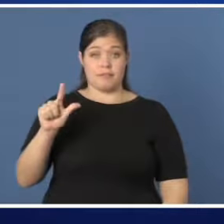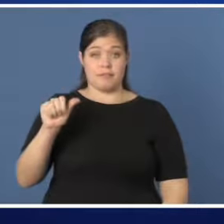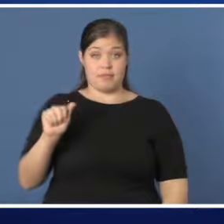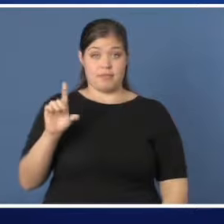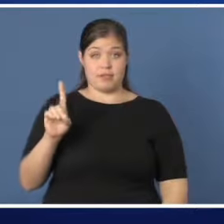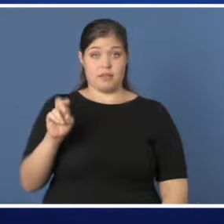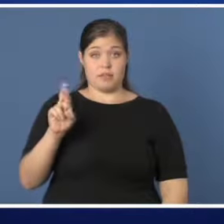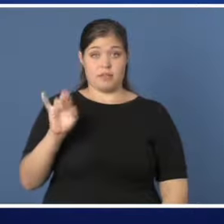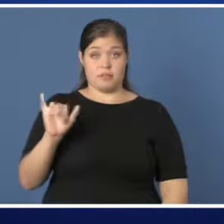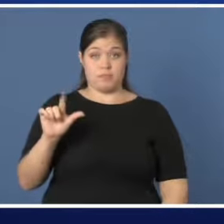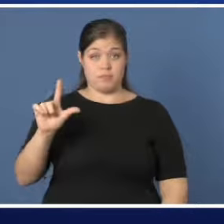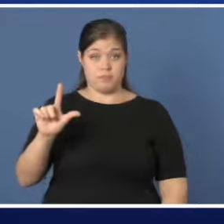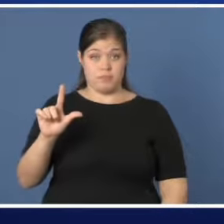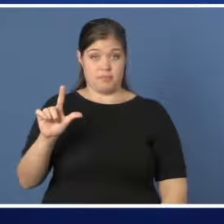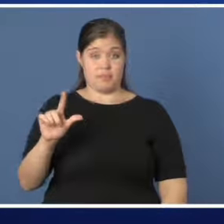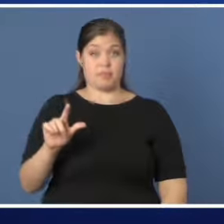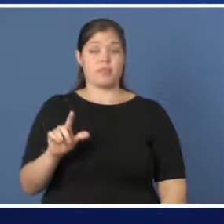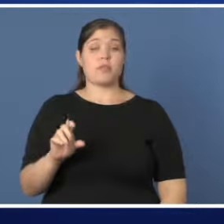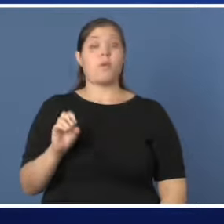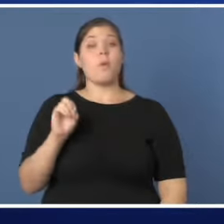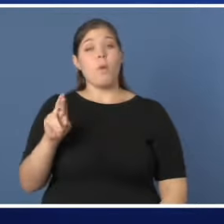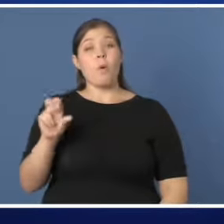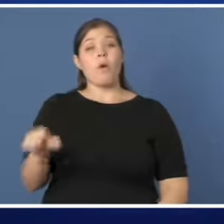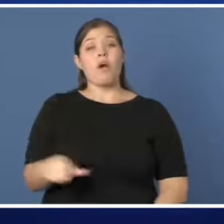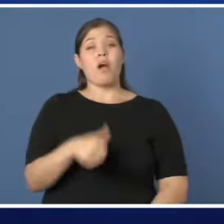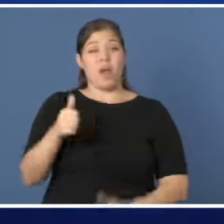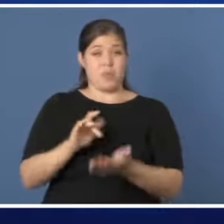Caladryl or generic equivalent,